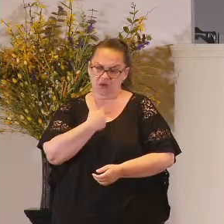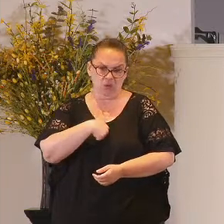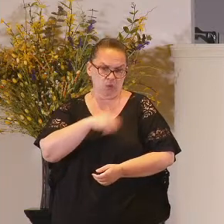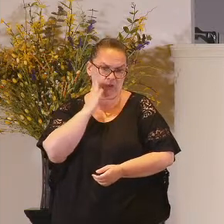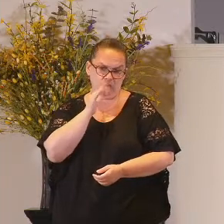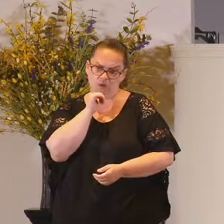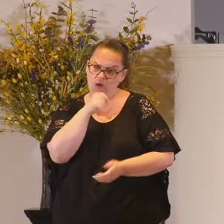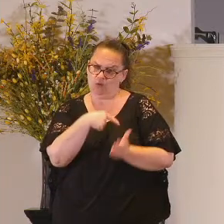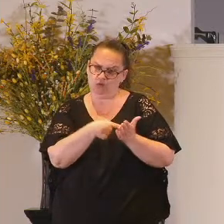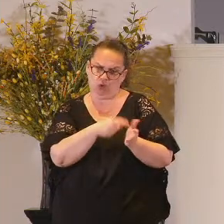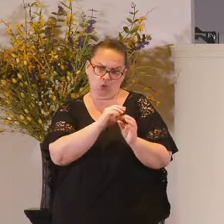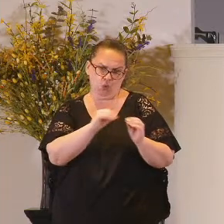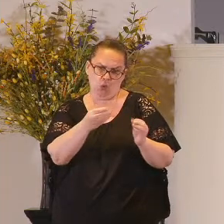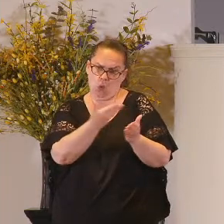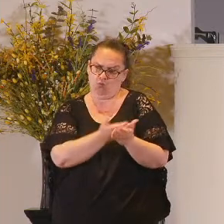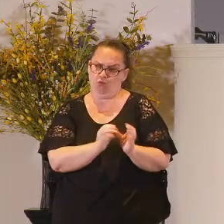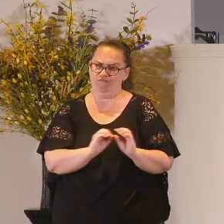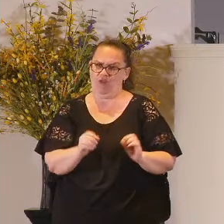given this generation.